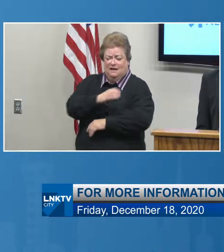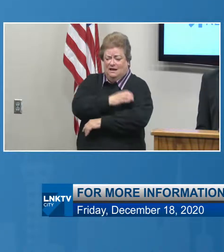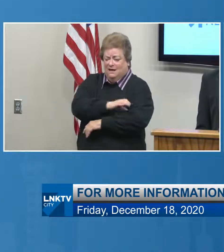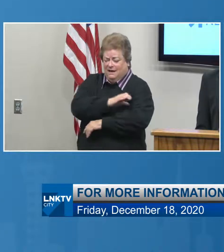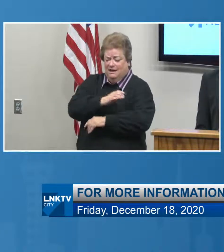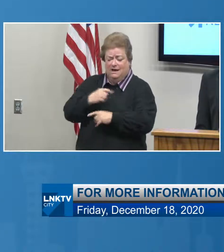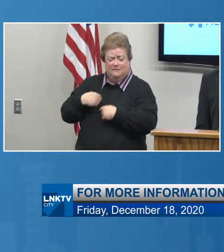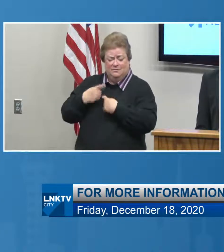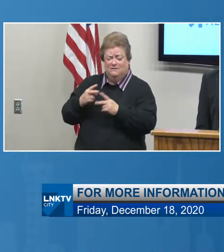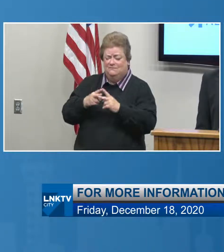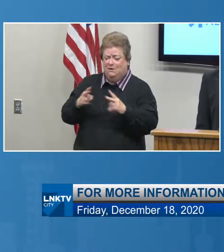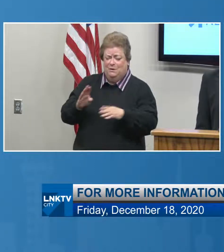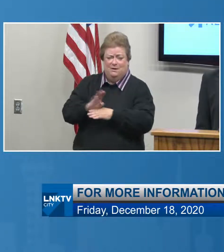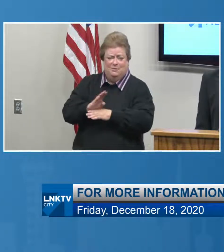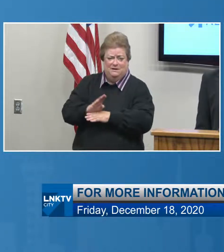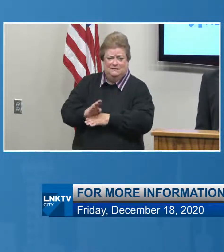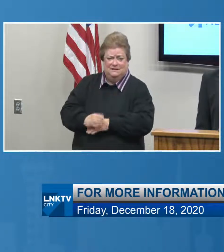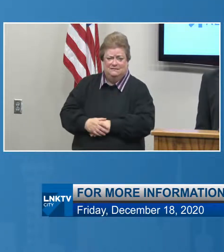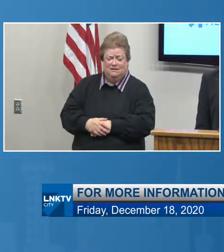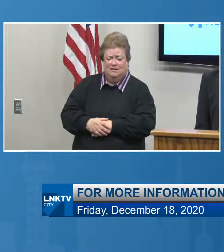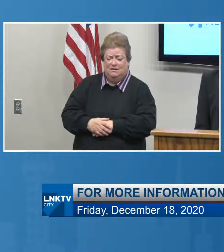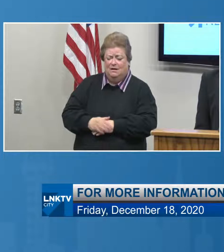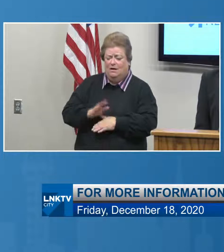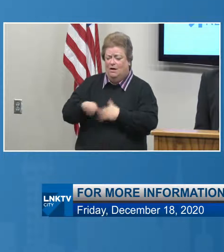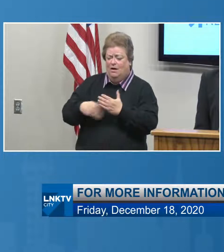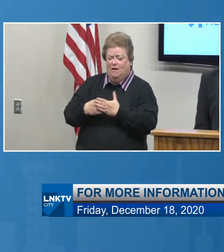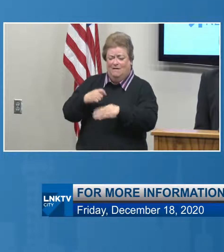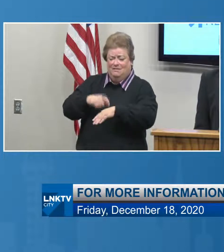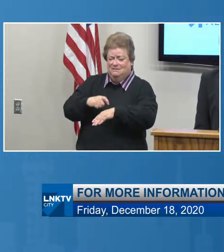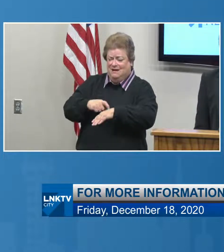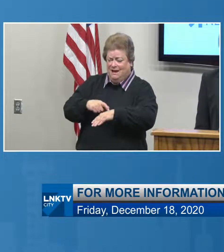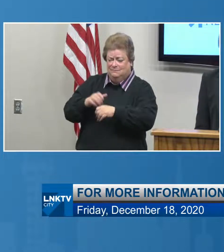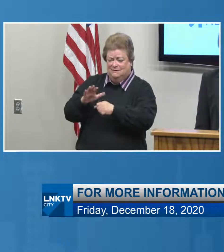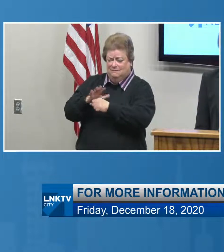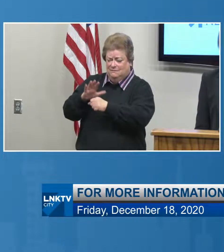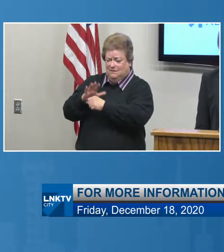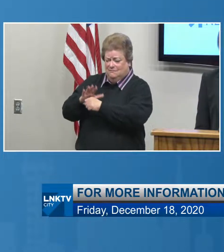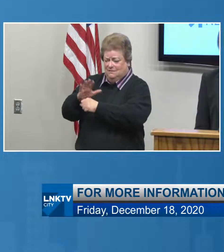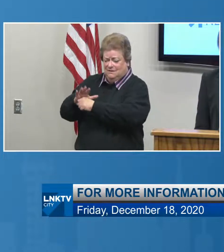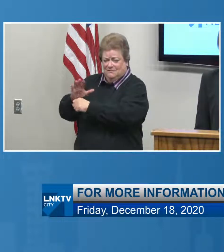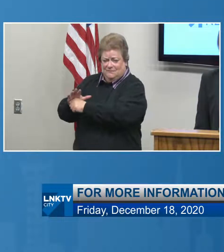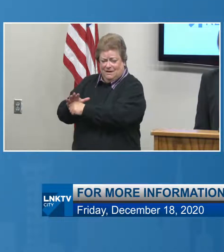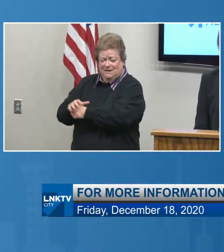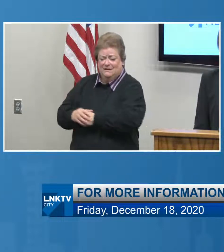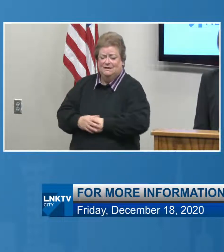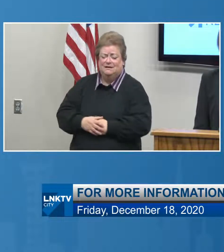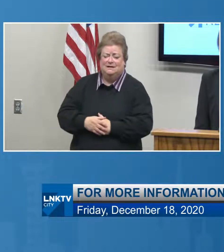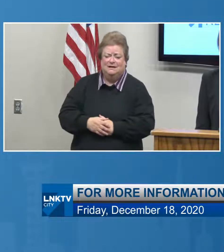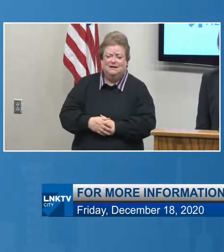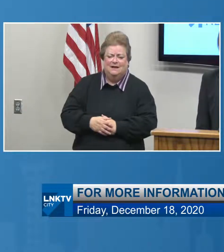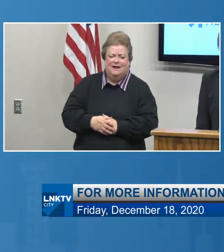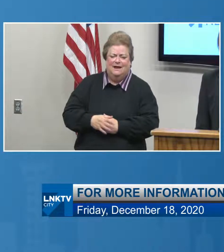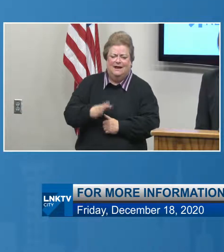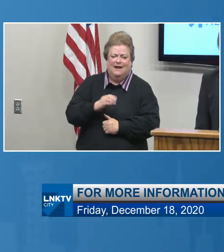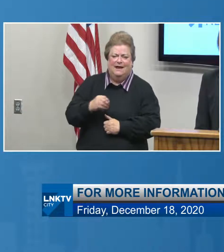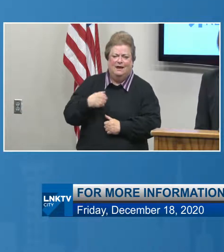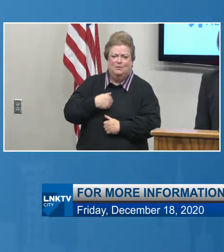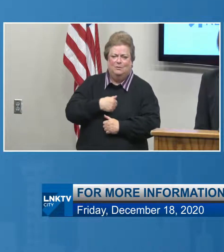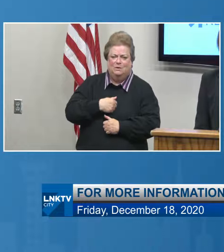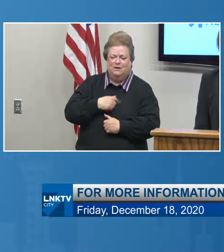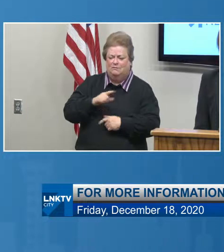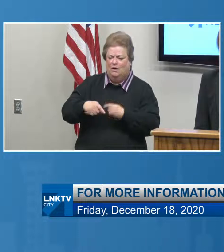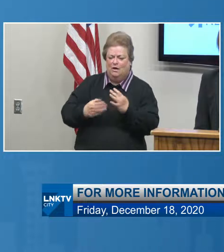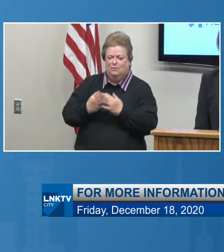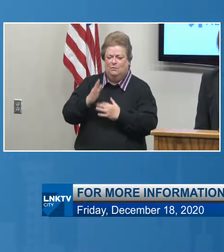busy. All slots have been unfilled that we've opened up to staff and physicians, and we will have gone through all of